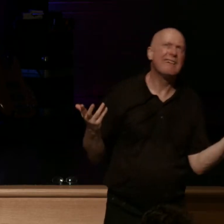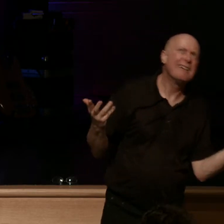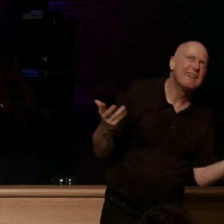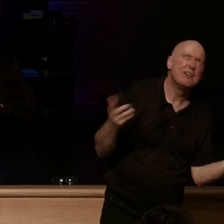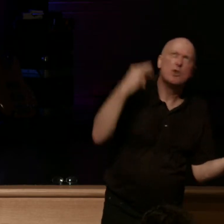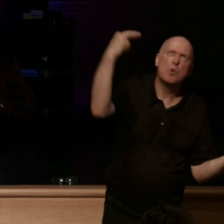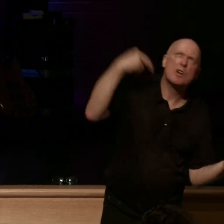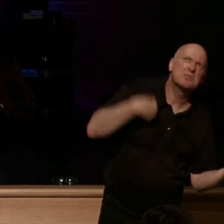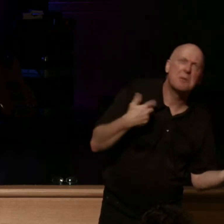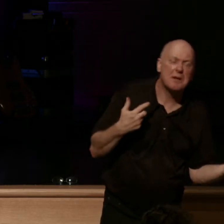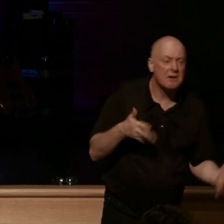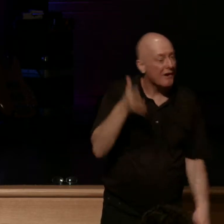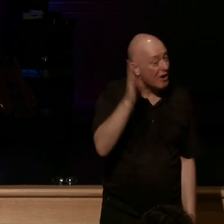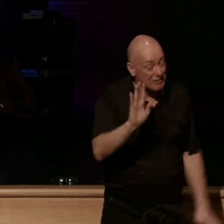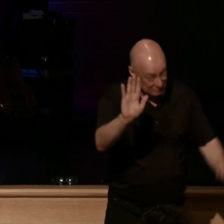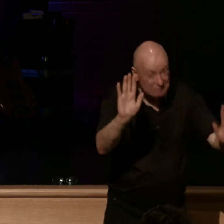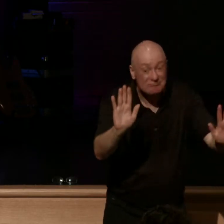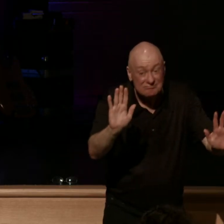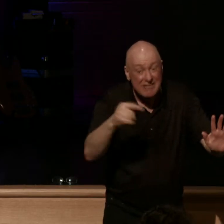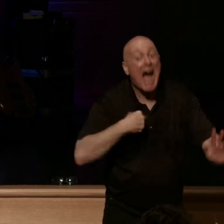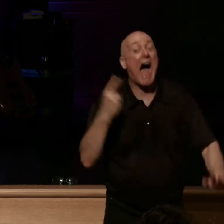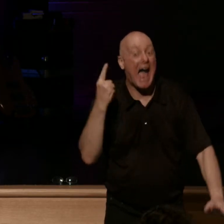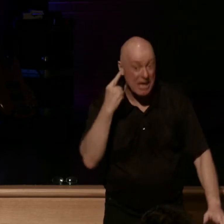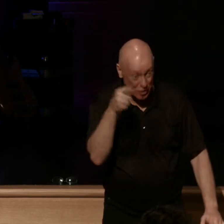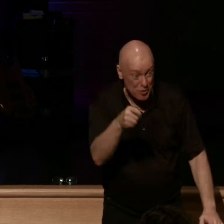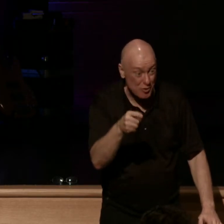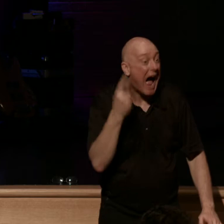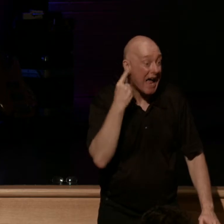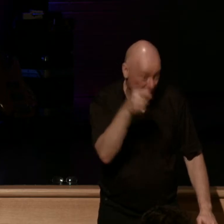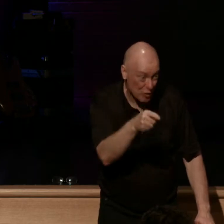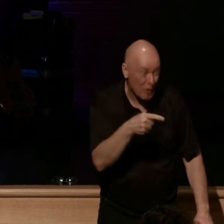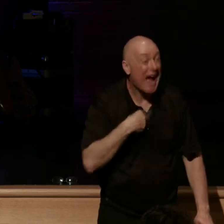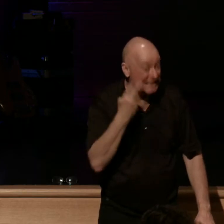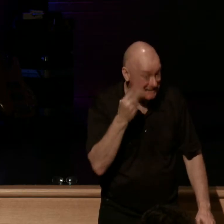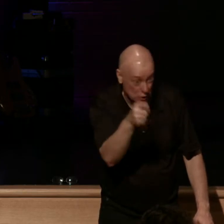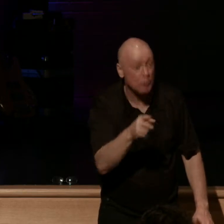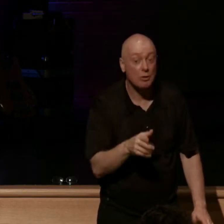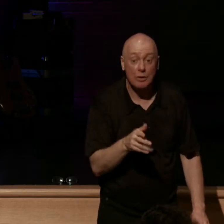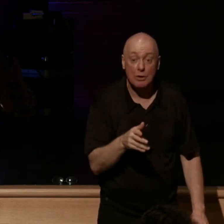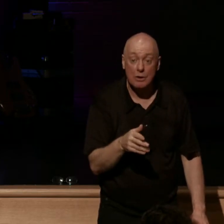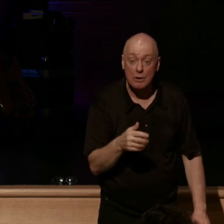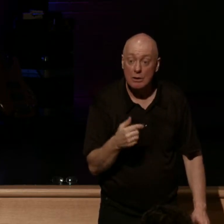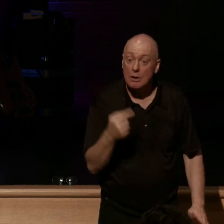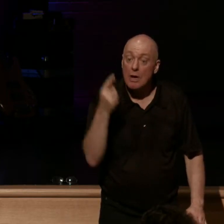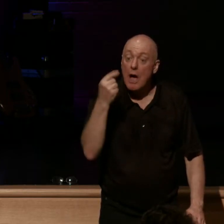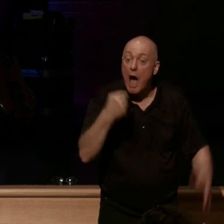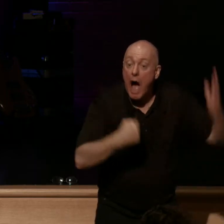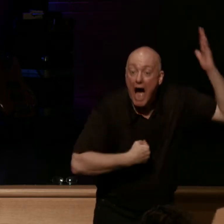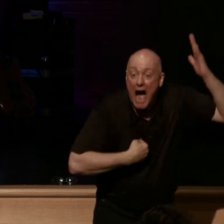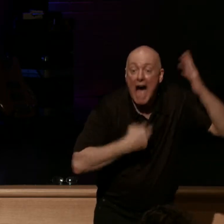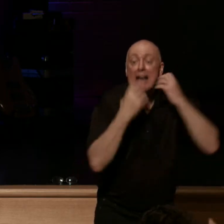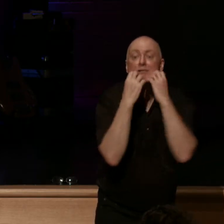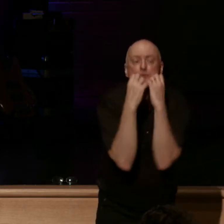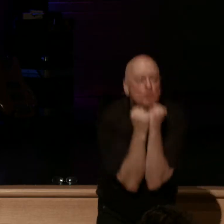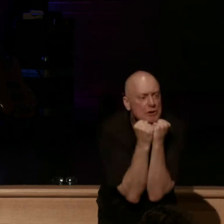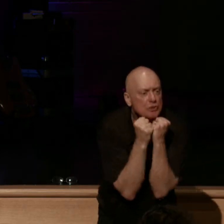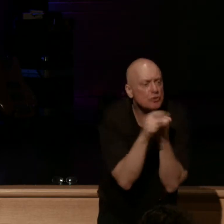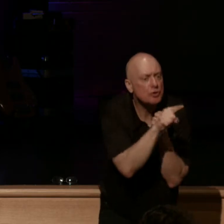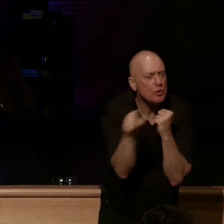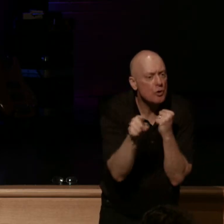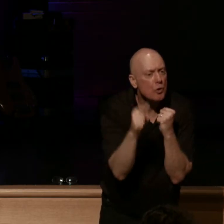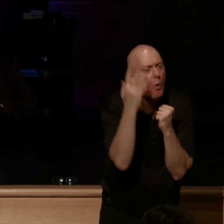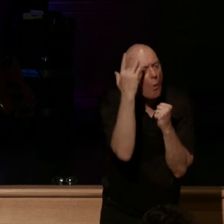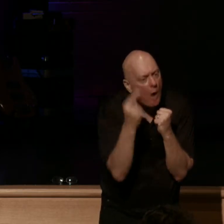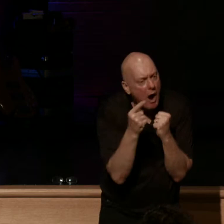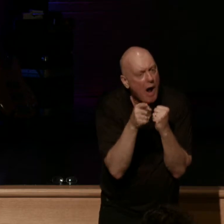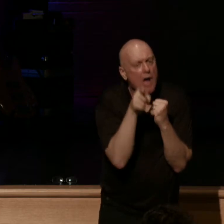hears you. But God says, no, no, I hear you. I heard them. God says this, right? He says, I treasure you. I treasure you because you have